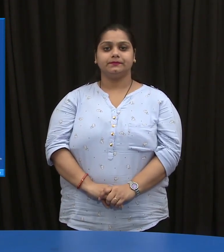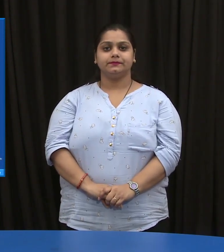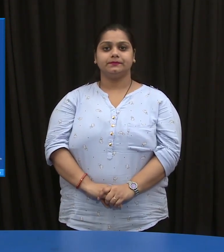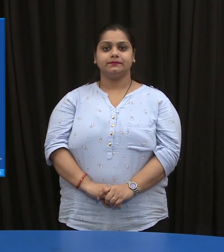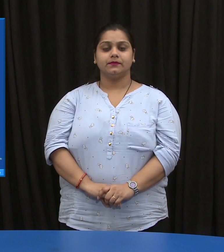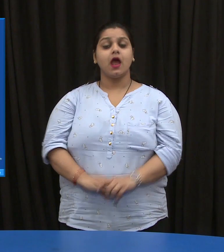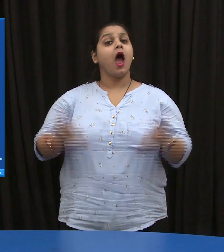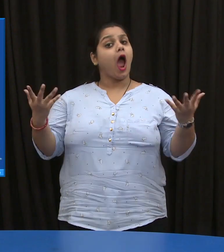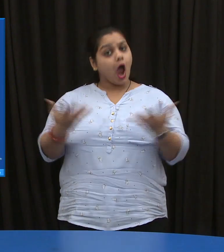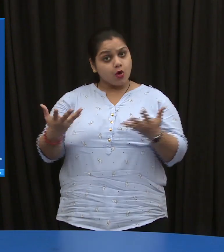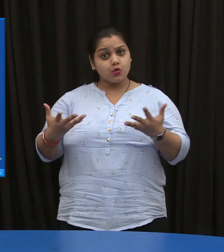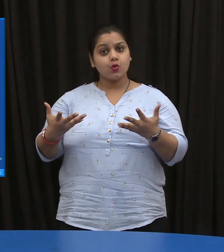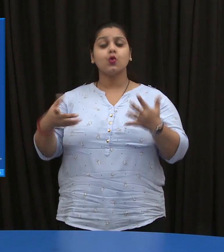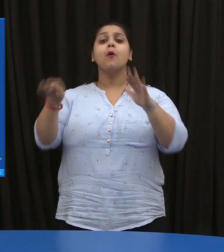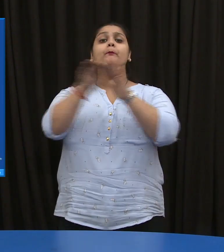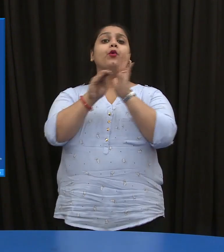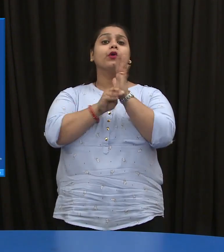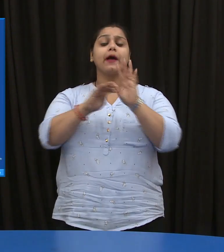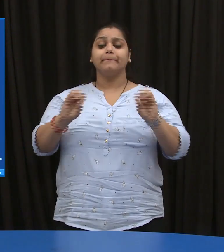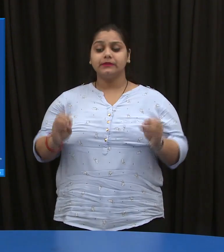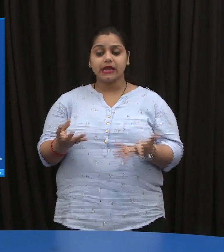How to start a program?